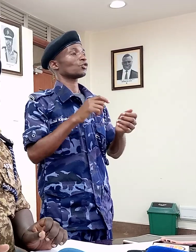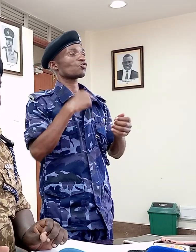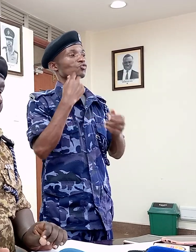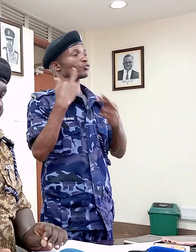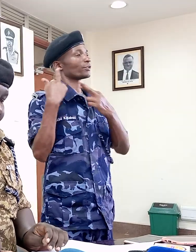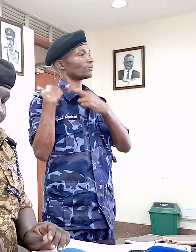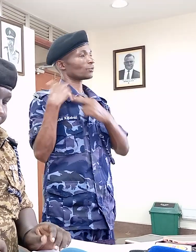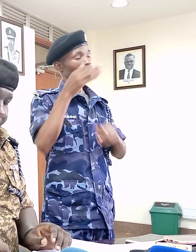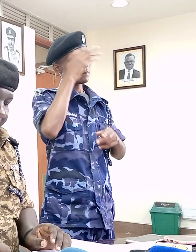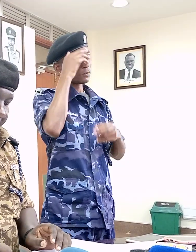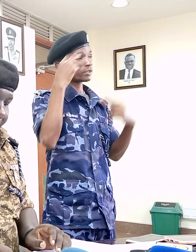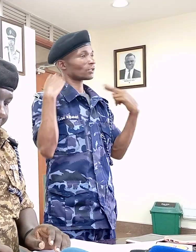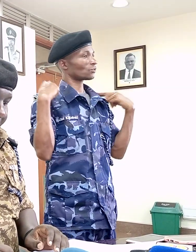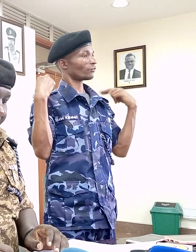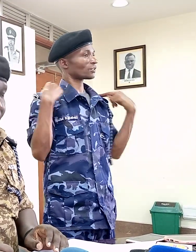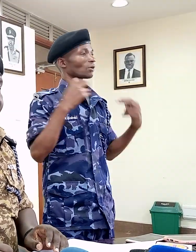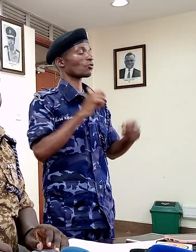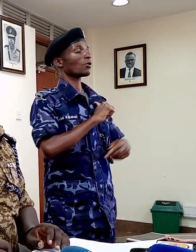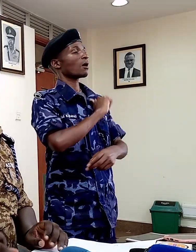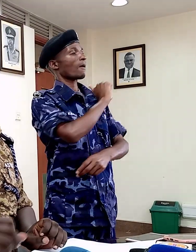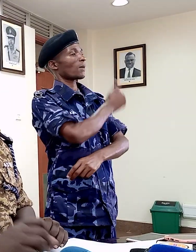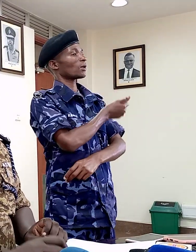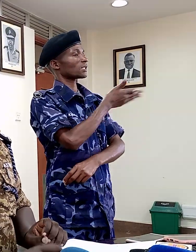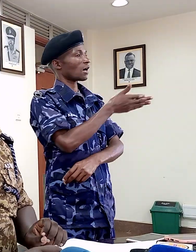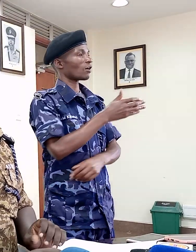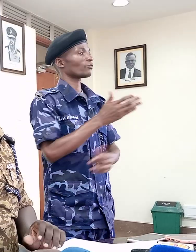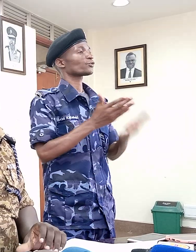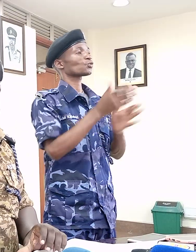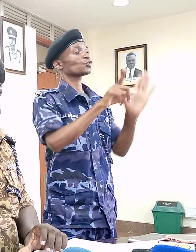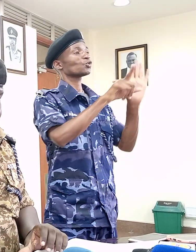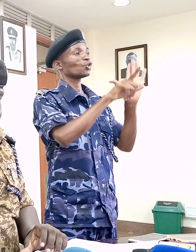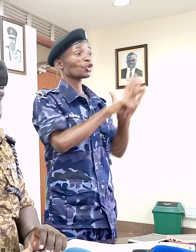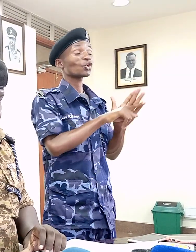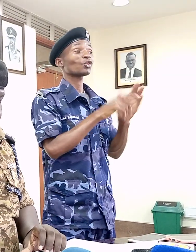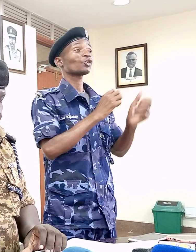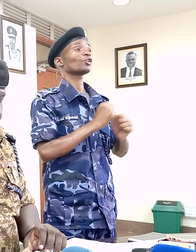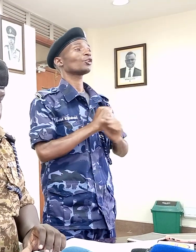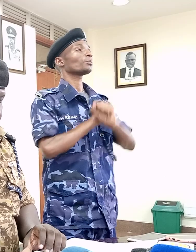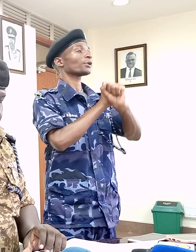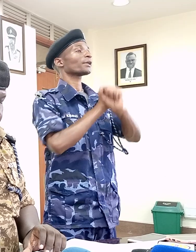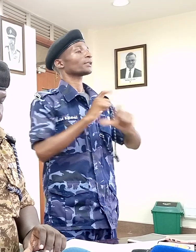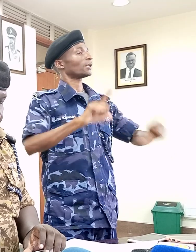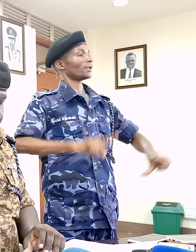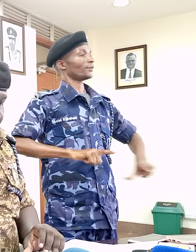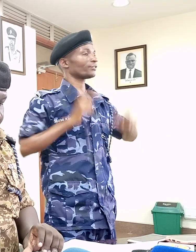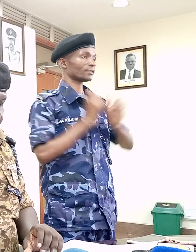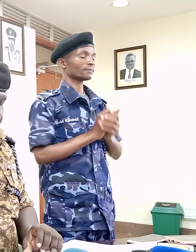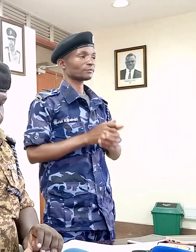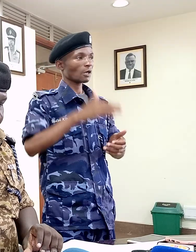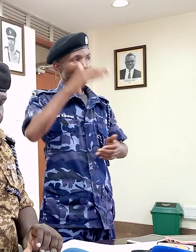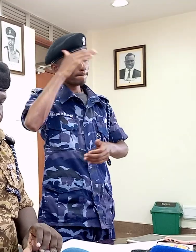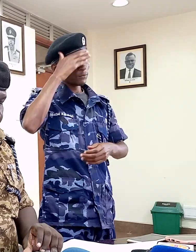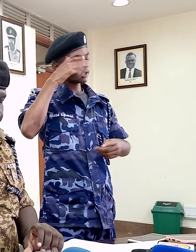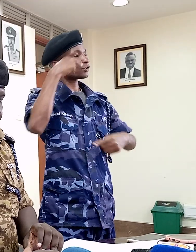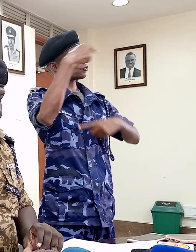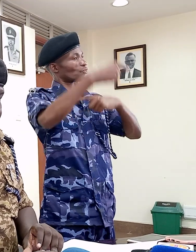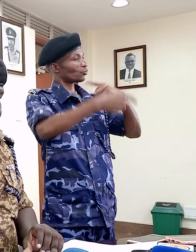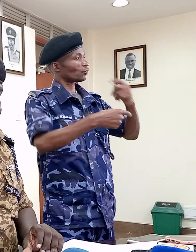mandated by law and by training to protect lives. So we continue to extend